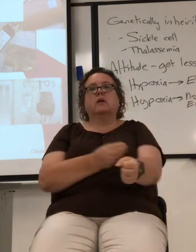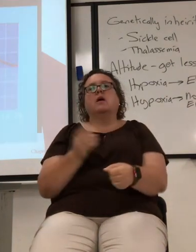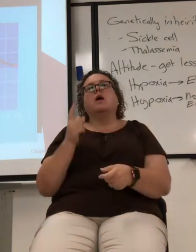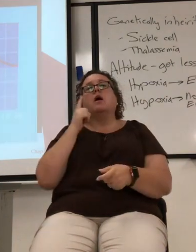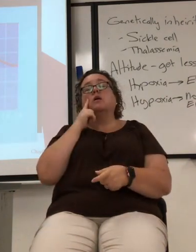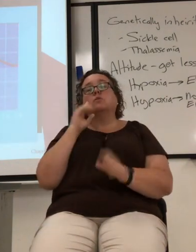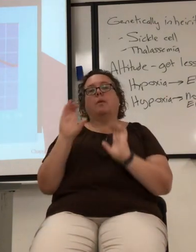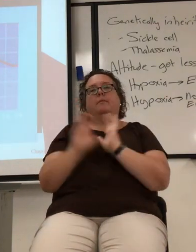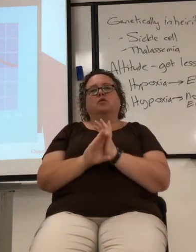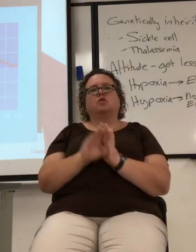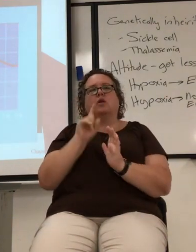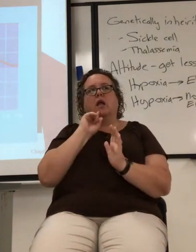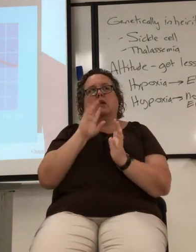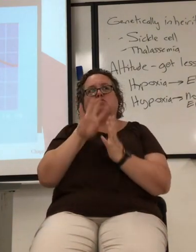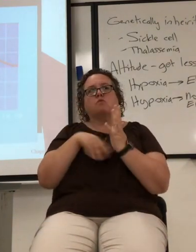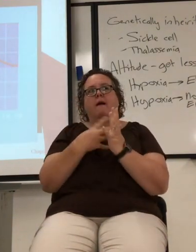form.